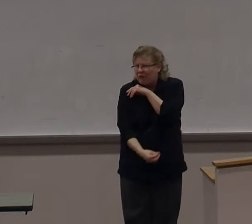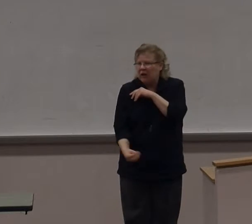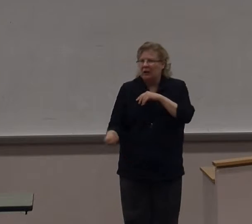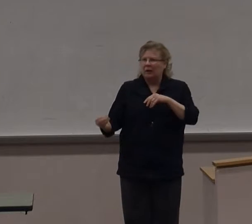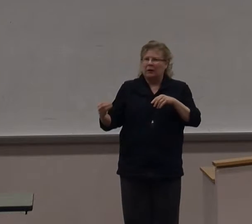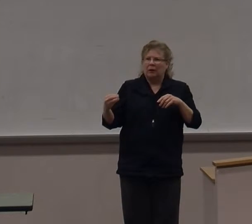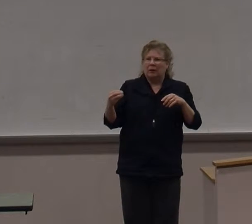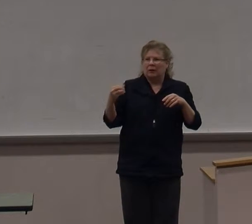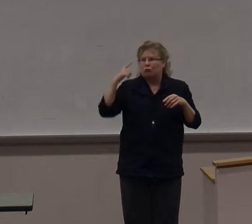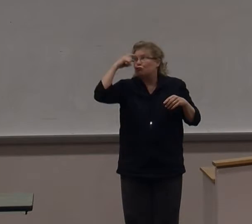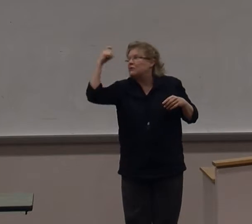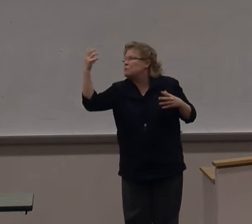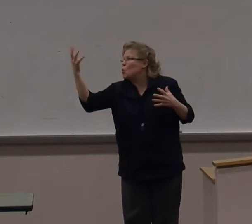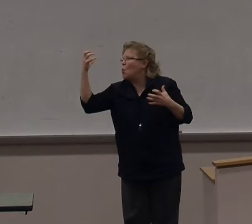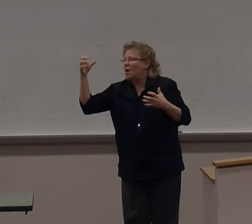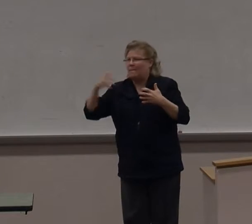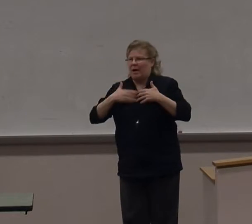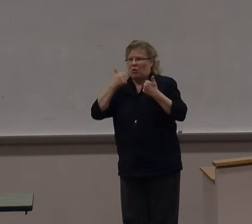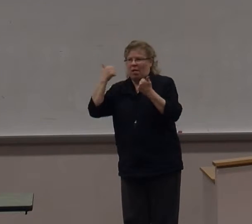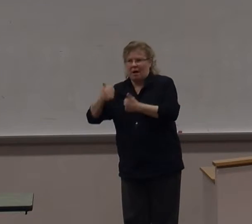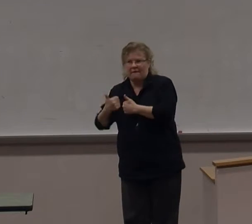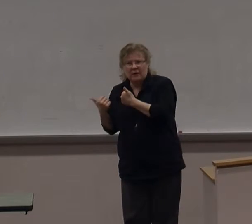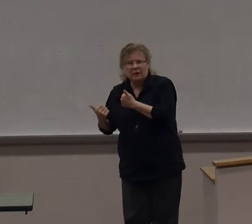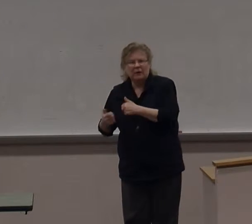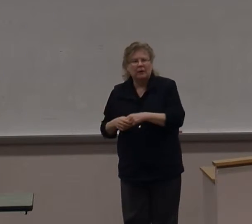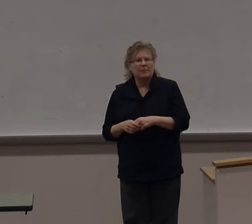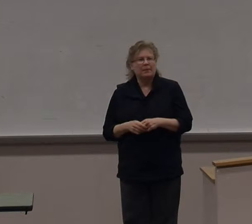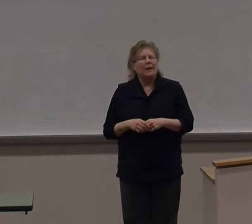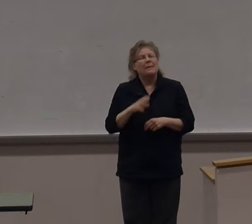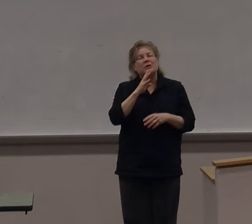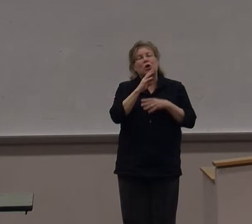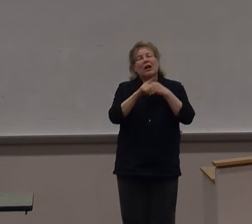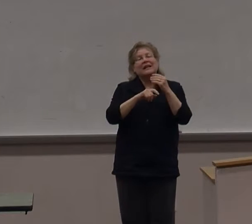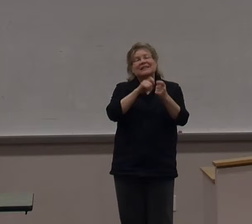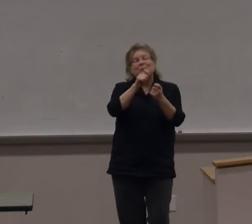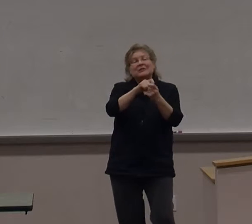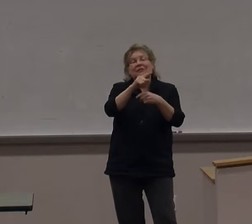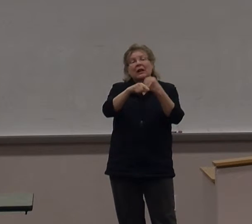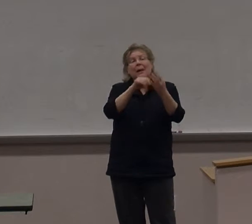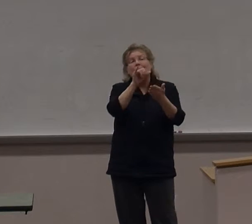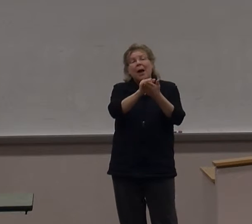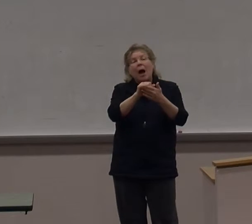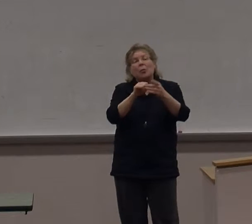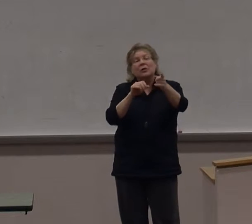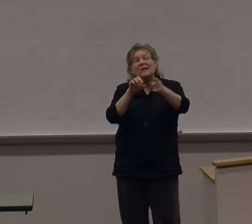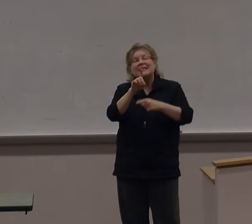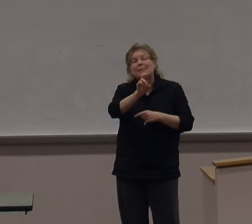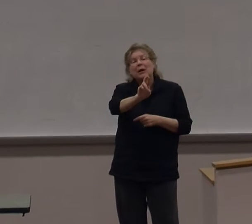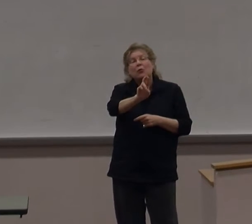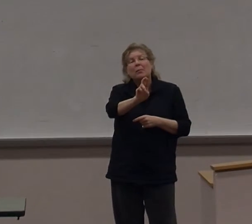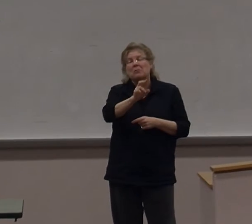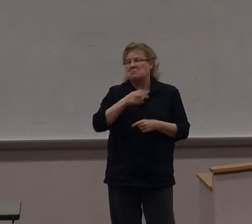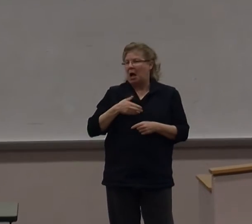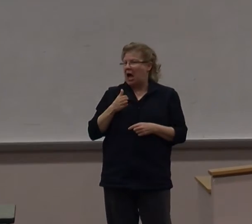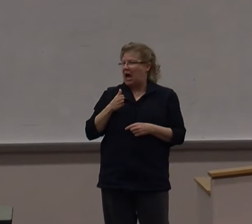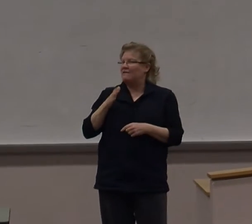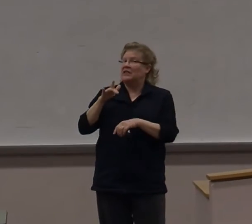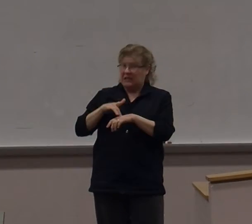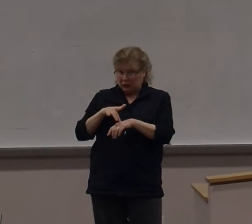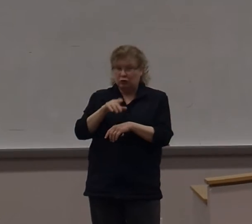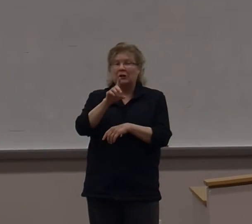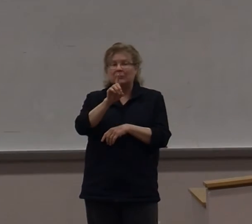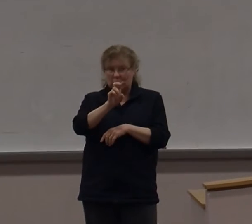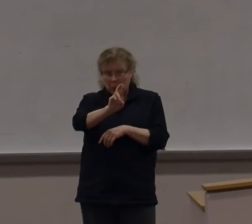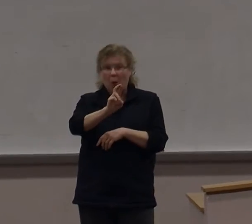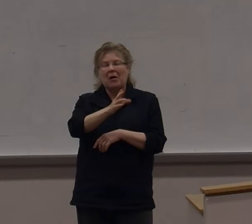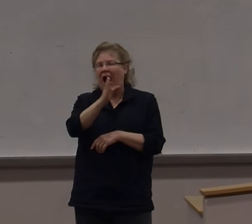toward another place. Talking specifically, I've never reported in the Dominican Republic. I have been in the Dominican Republic. I